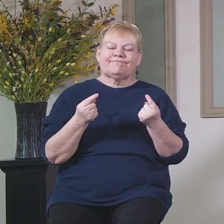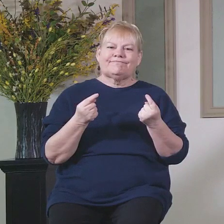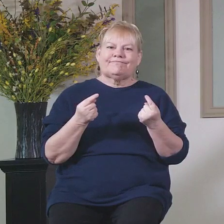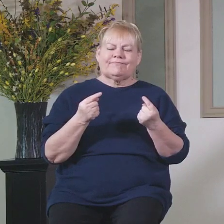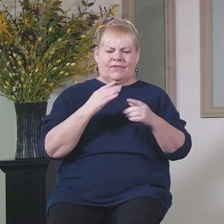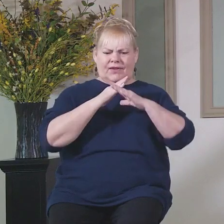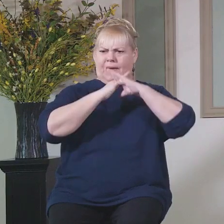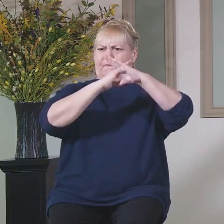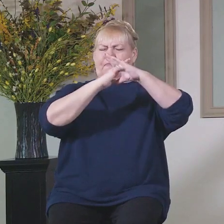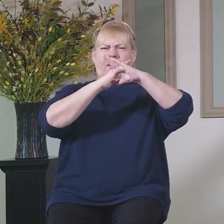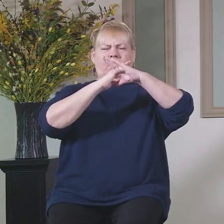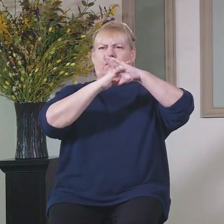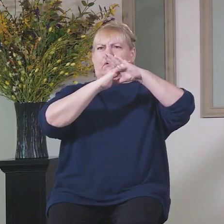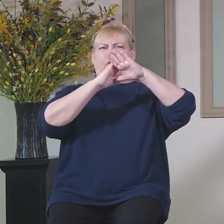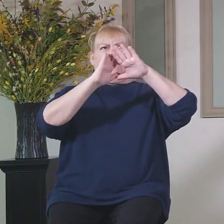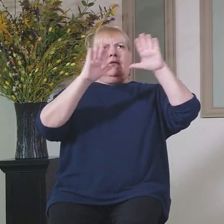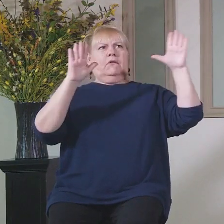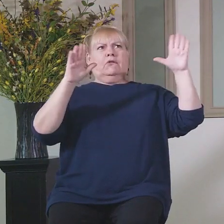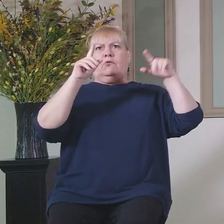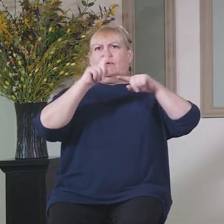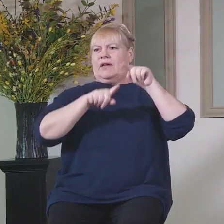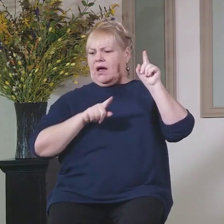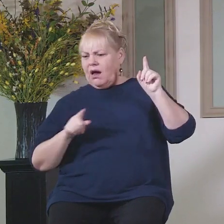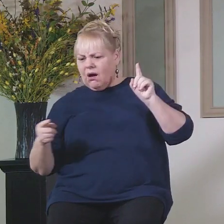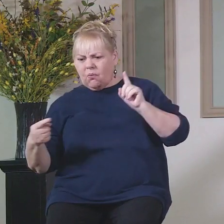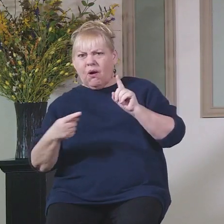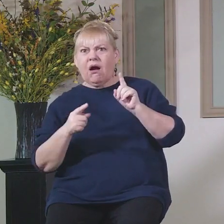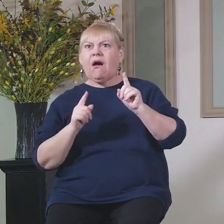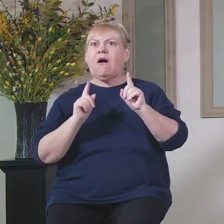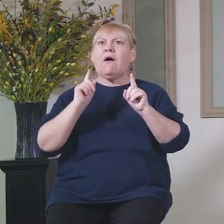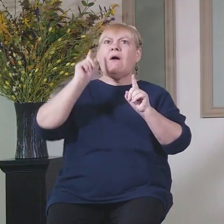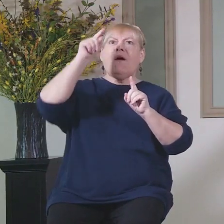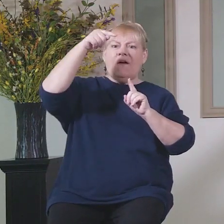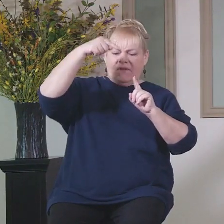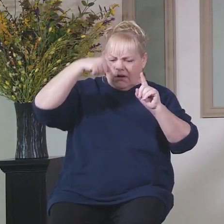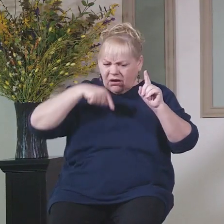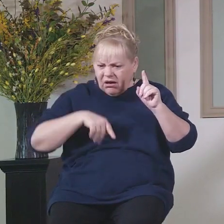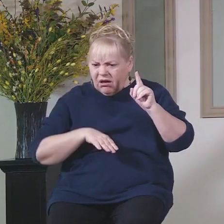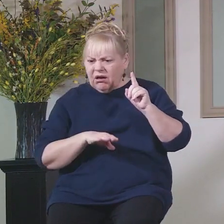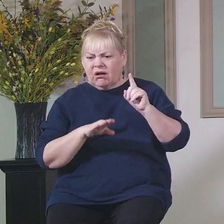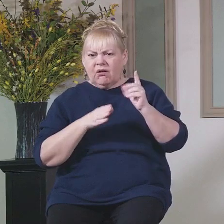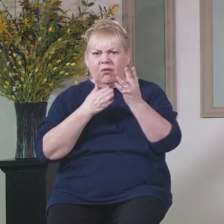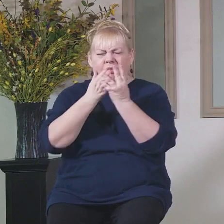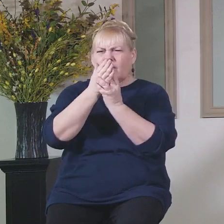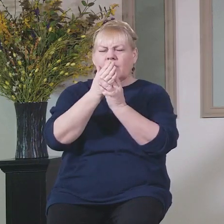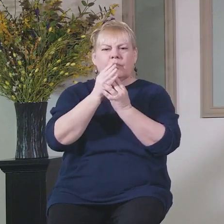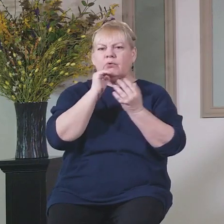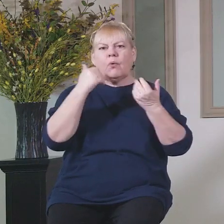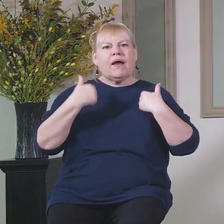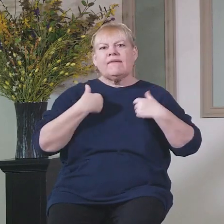It's a barrier so big that you can't go around it, over it, under it, or through it. We don't have the power.